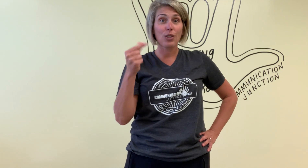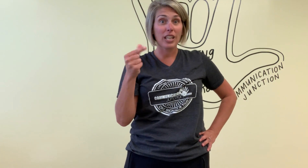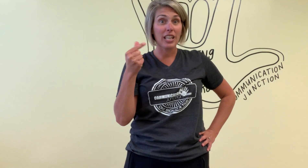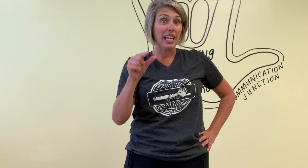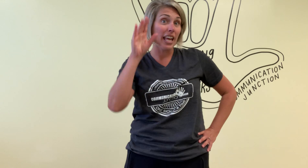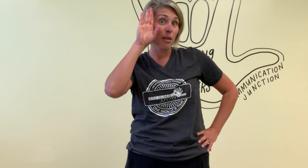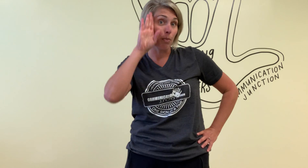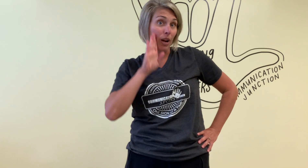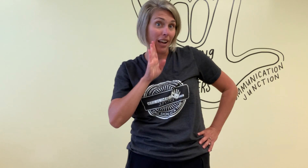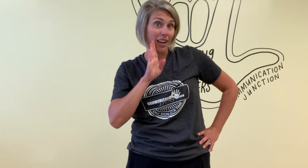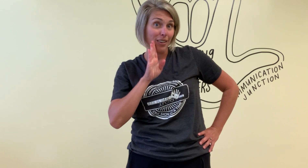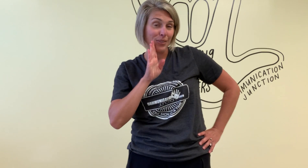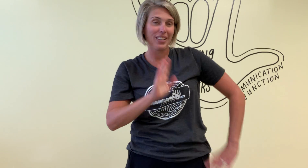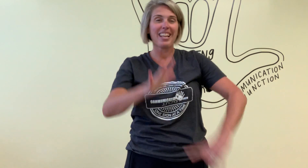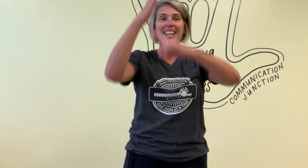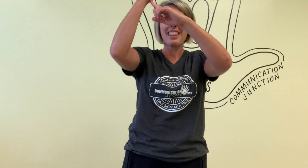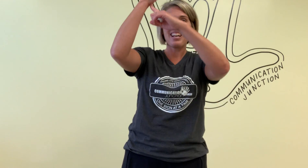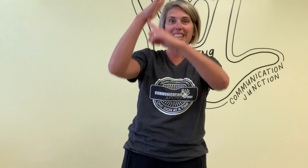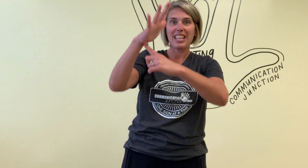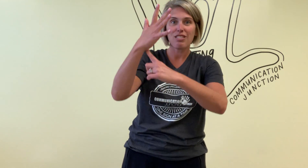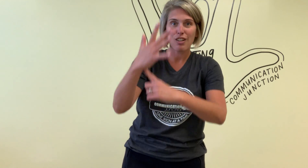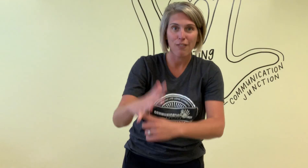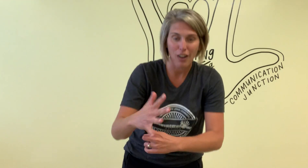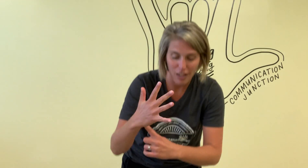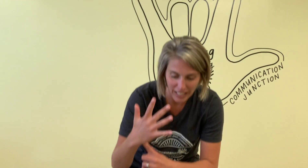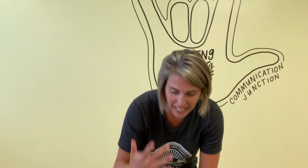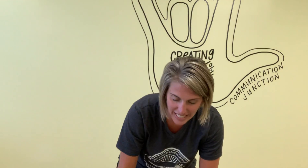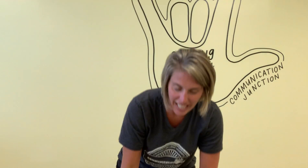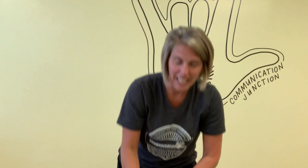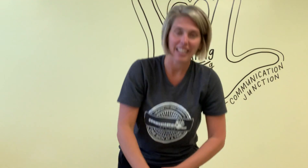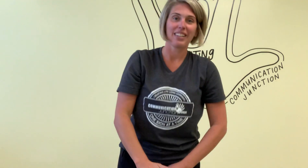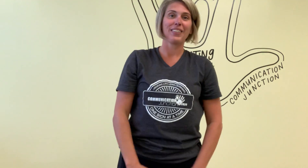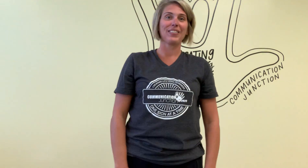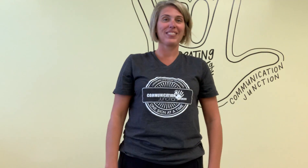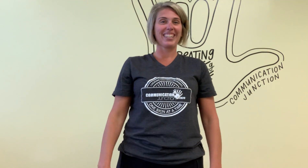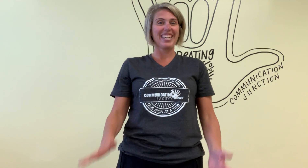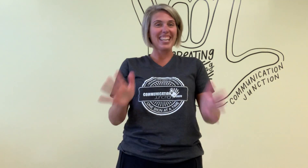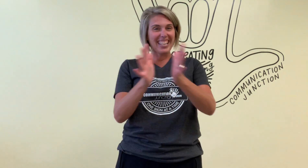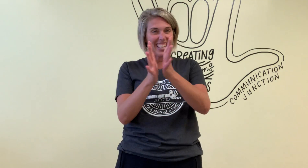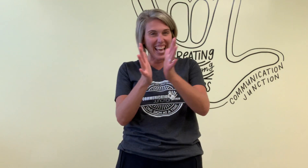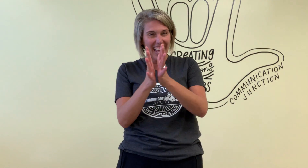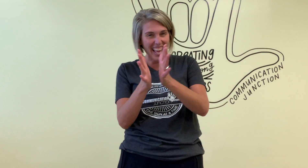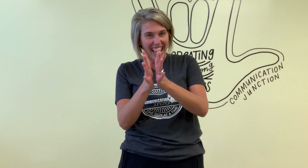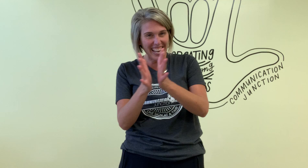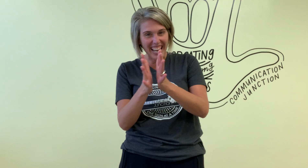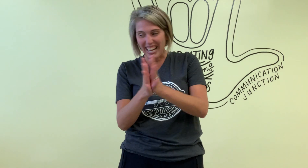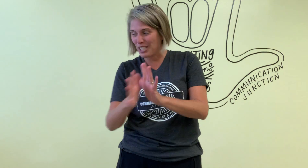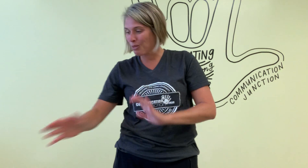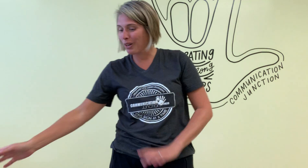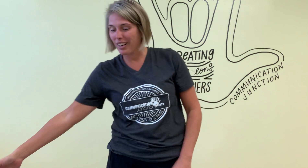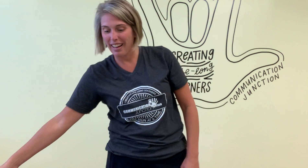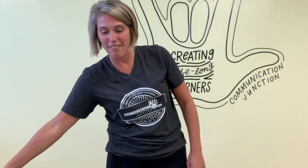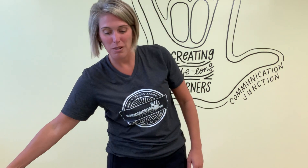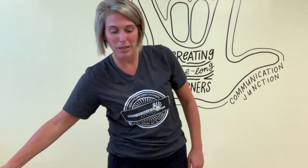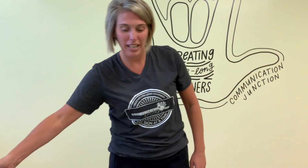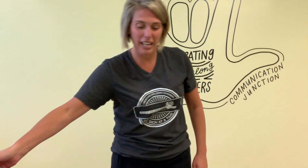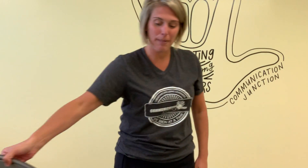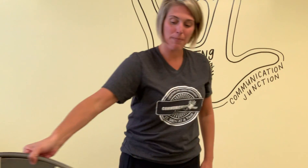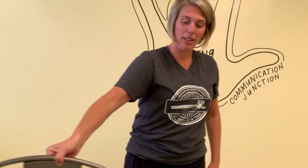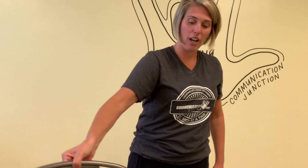green, and brown. The leaves are falling down. Yay, nice work, everybody. All right,